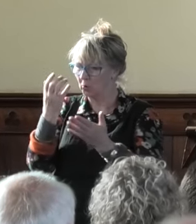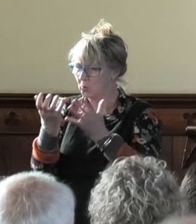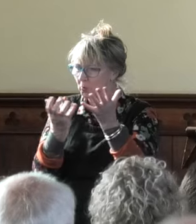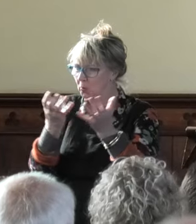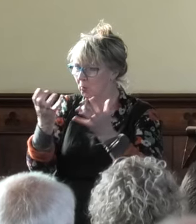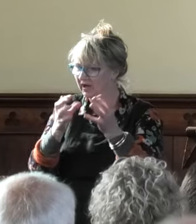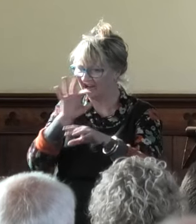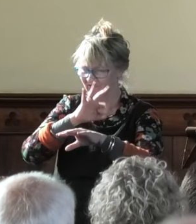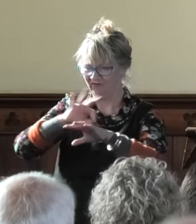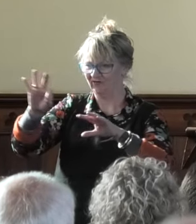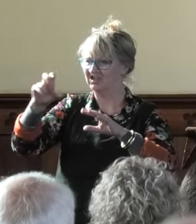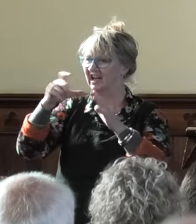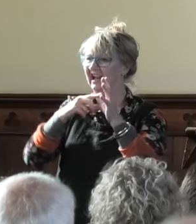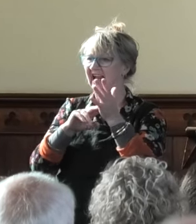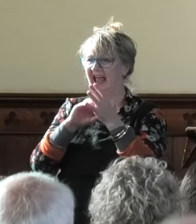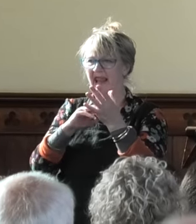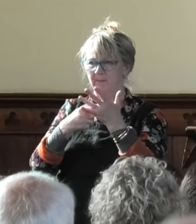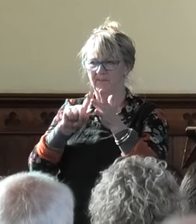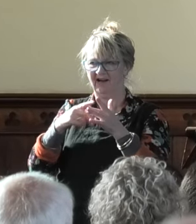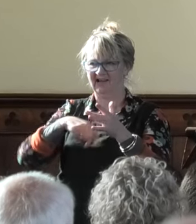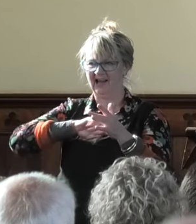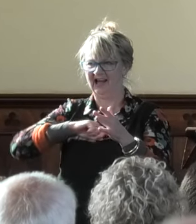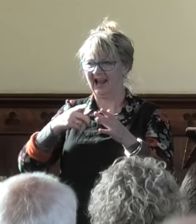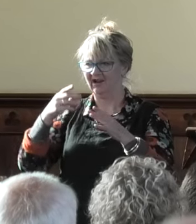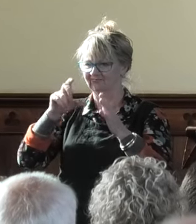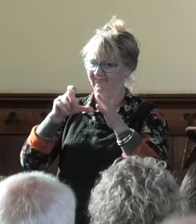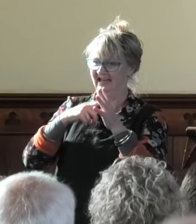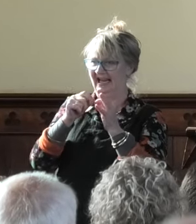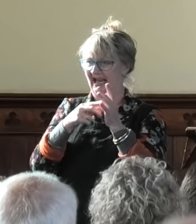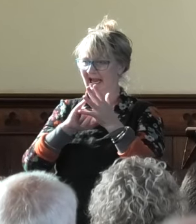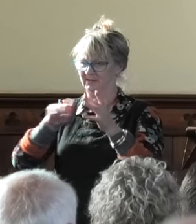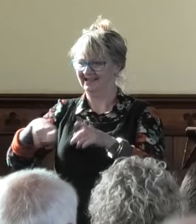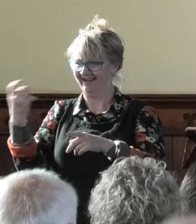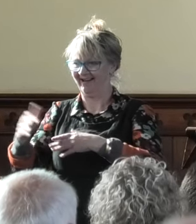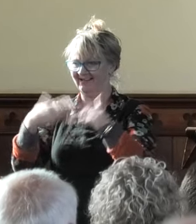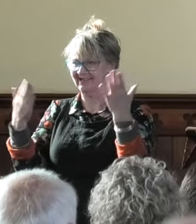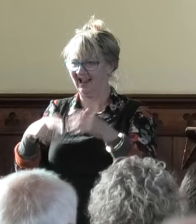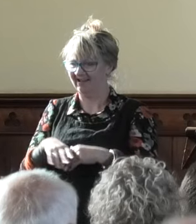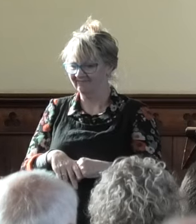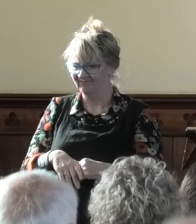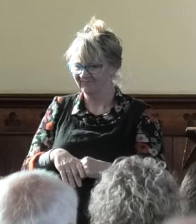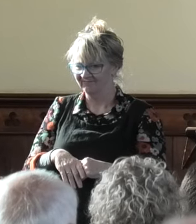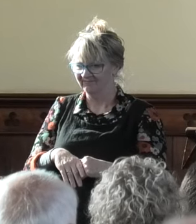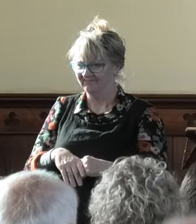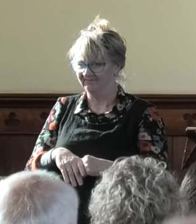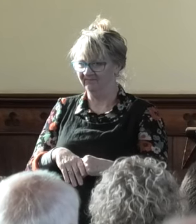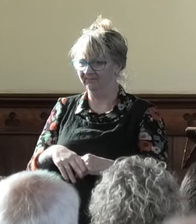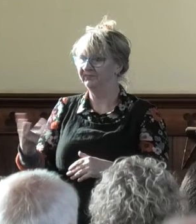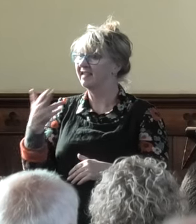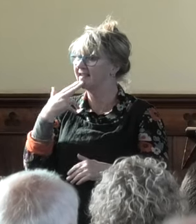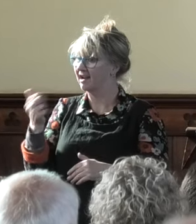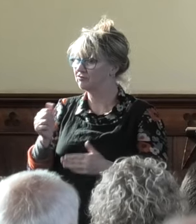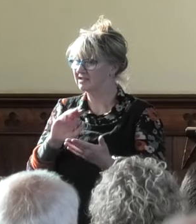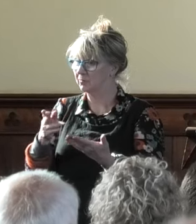our cabins the next day. And those cabins were old and cheap, and we had to bring lots of coins because the electricity